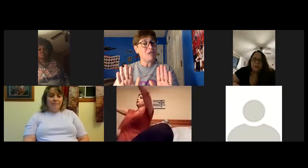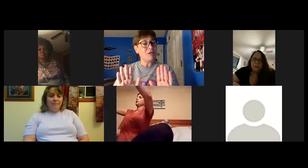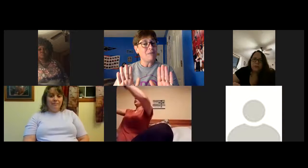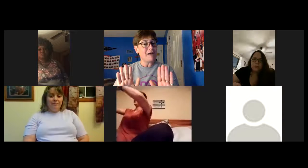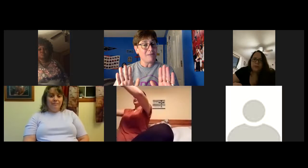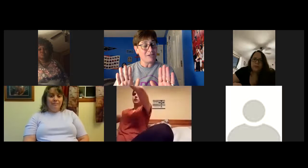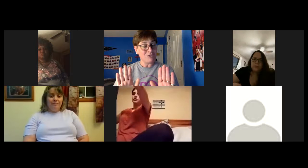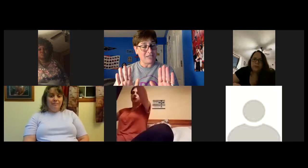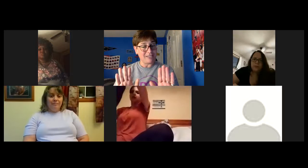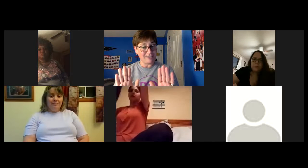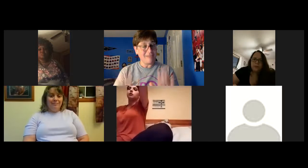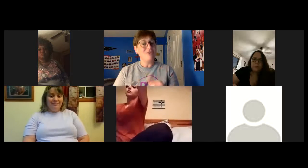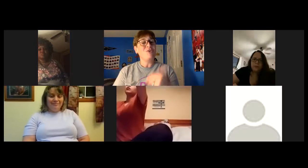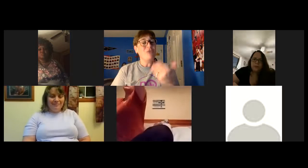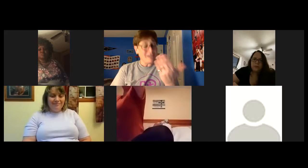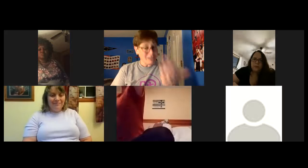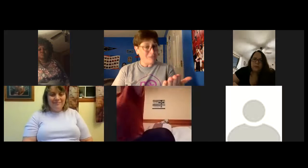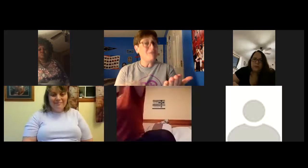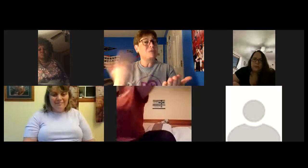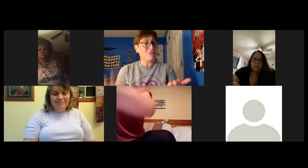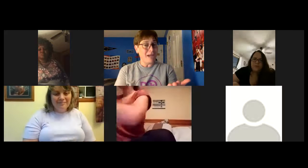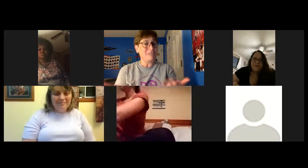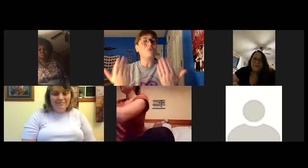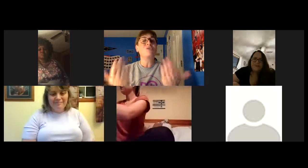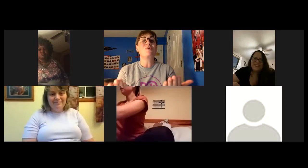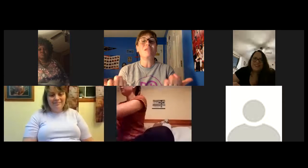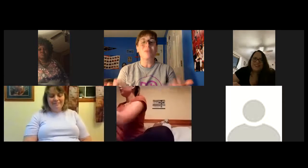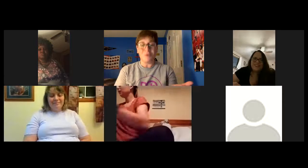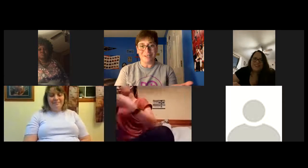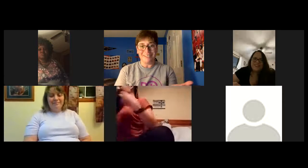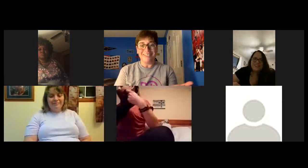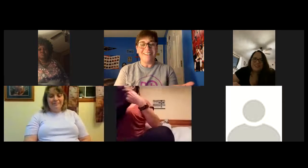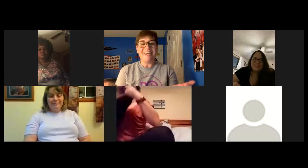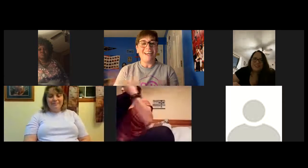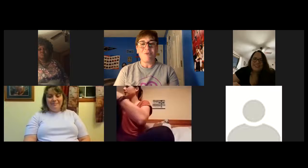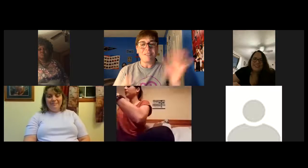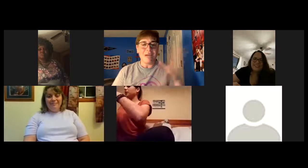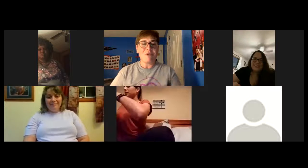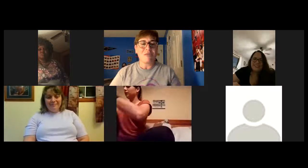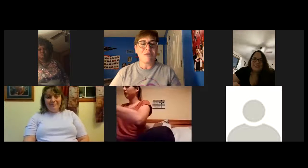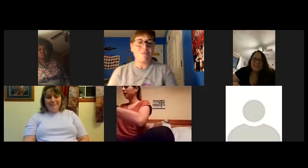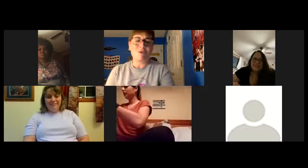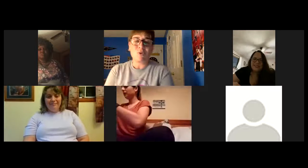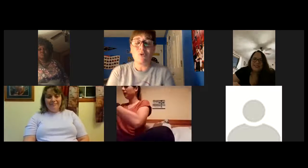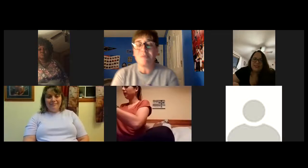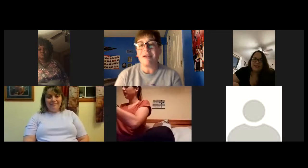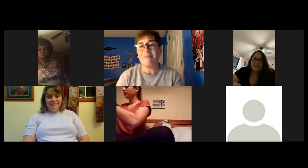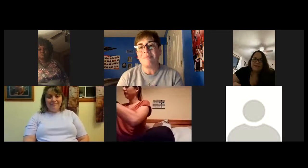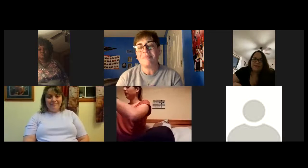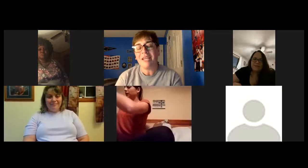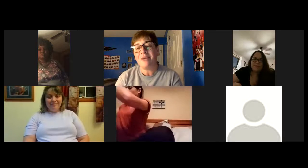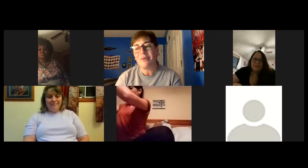get the little cutie pie elementary kids. You got to deal with the middle school and high school. Which one do you want? And I always went to the middle schoolers.